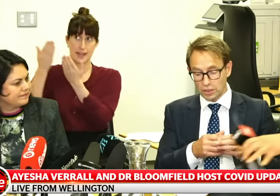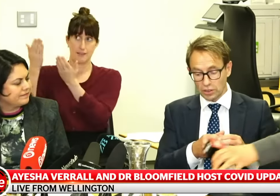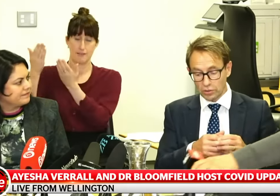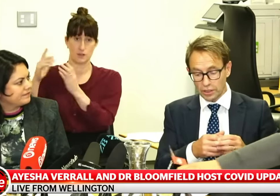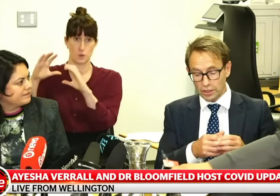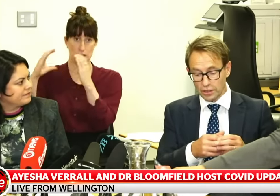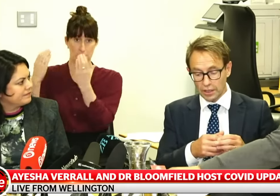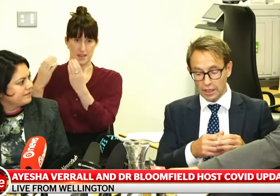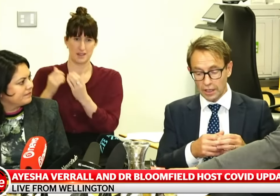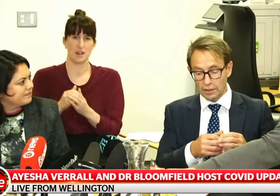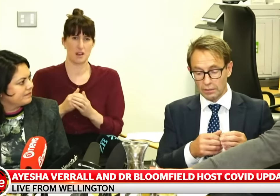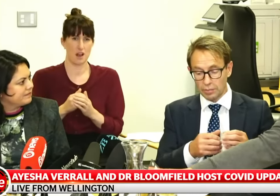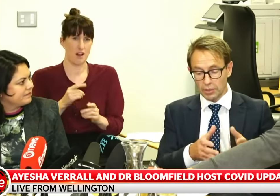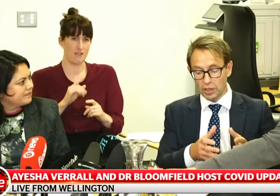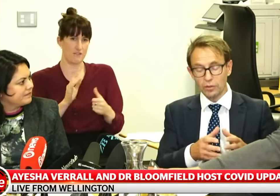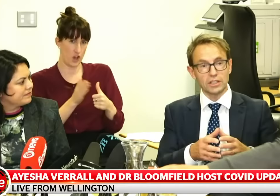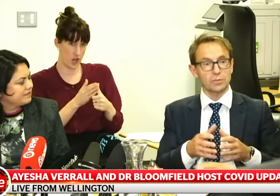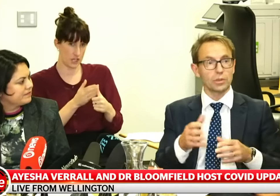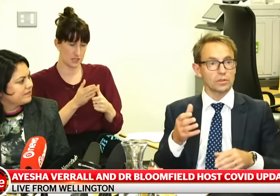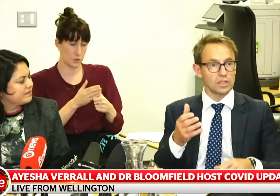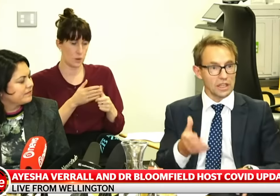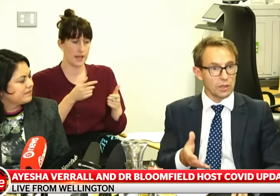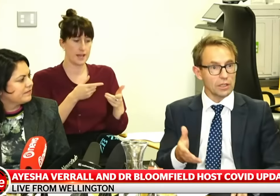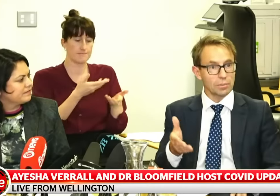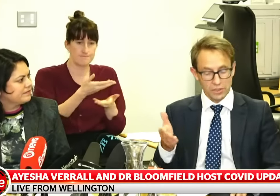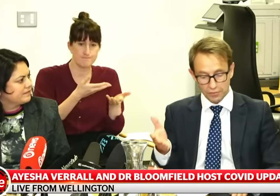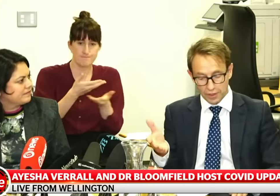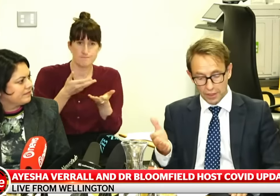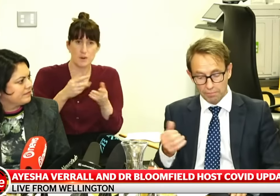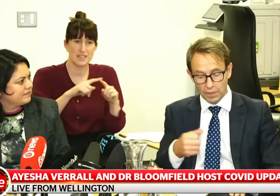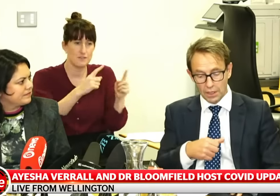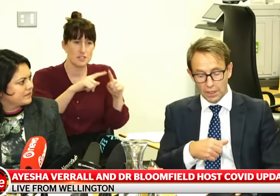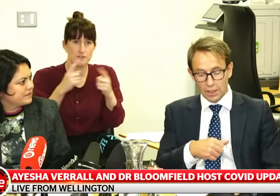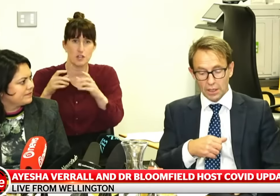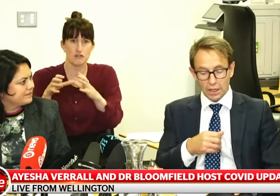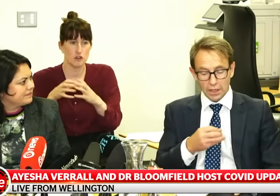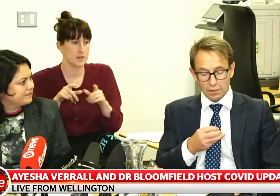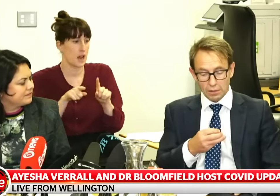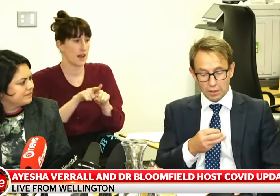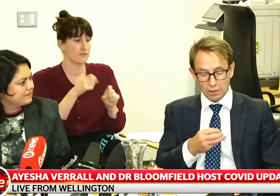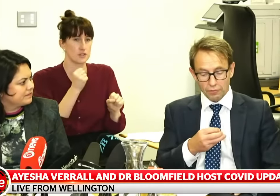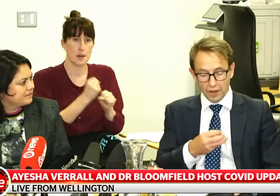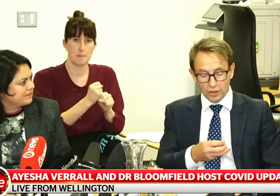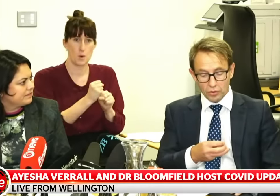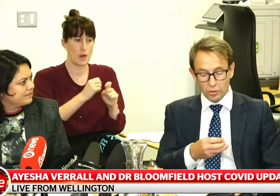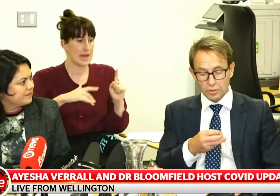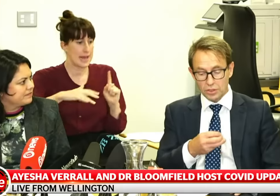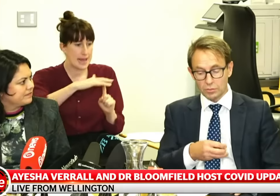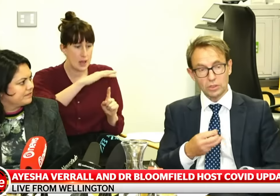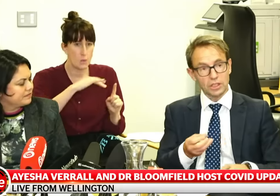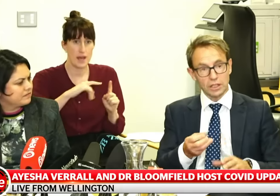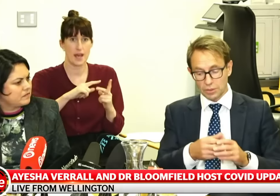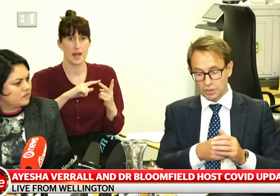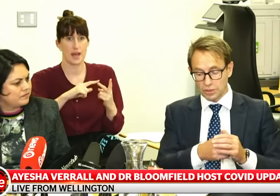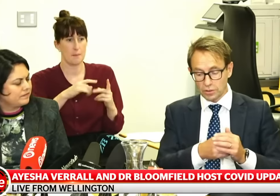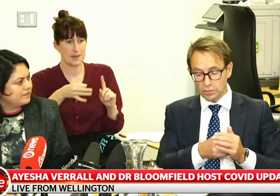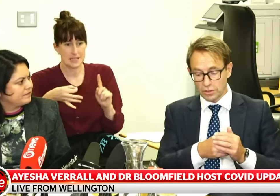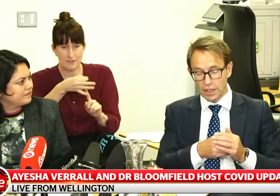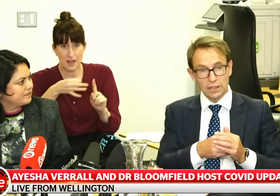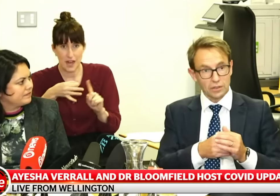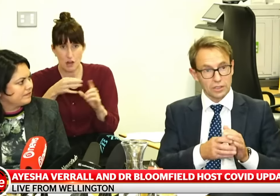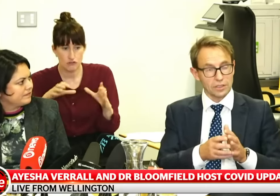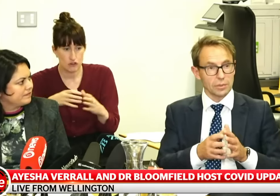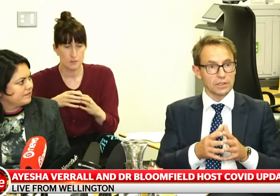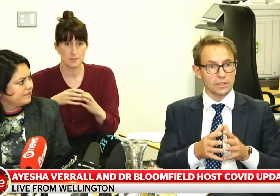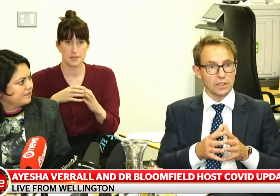stakeholders, including public health experts, iwi, Pacifica, faith groups, community and business